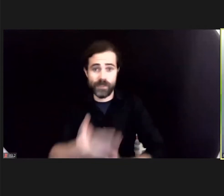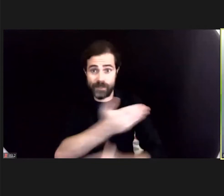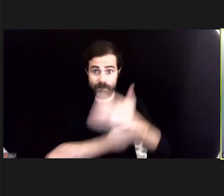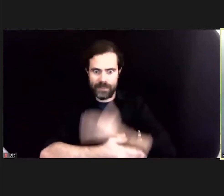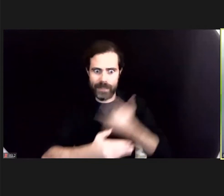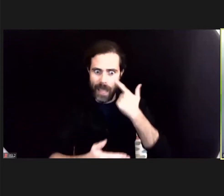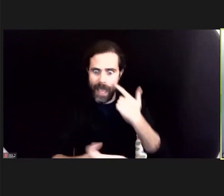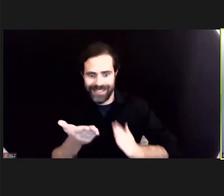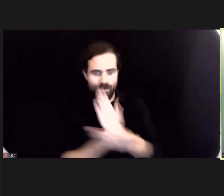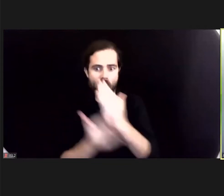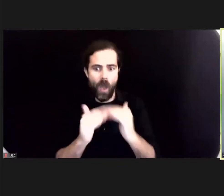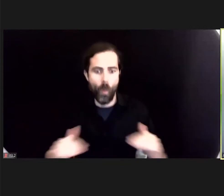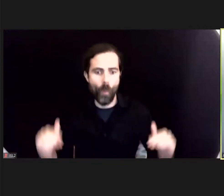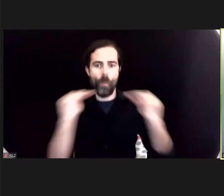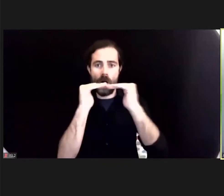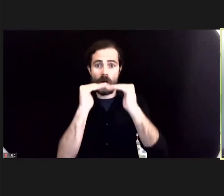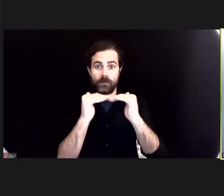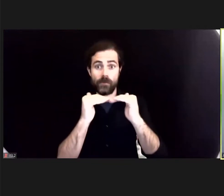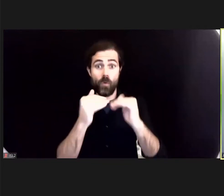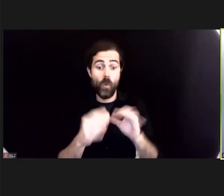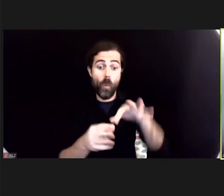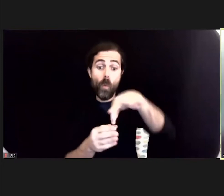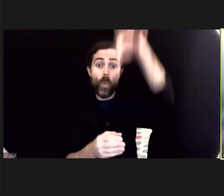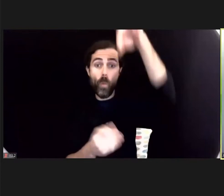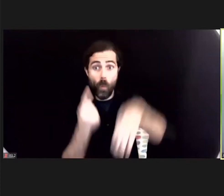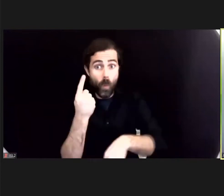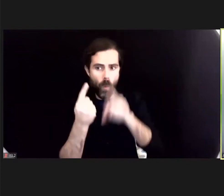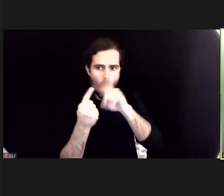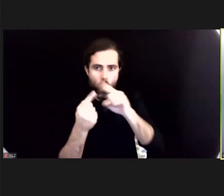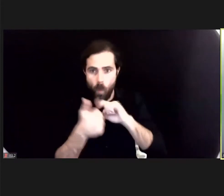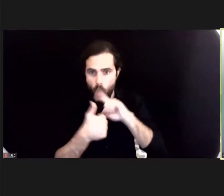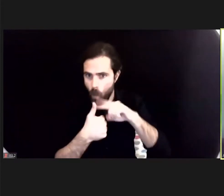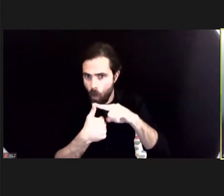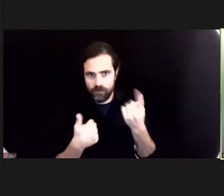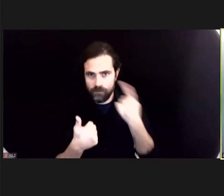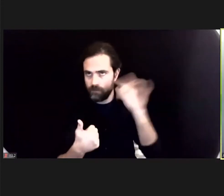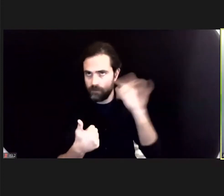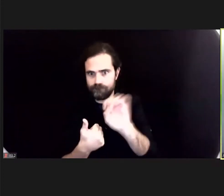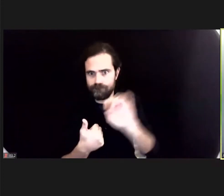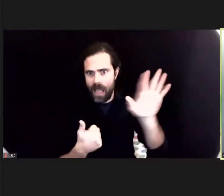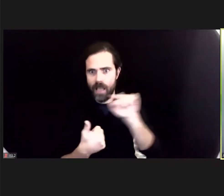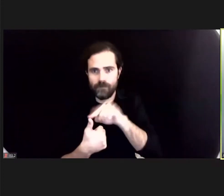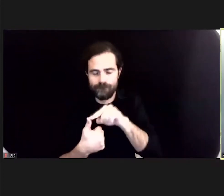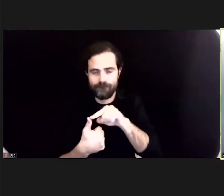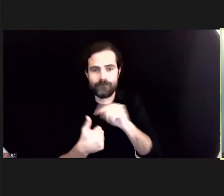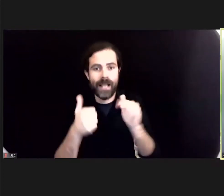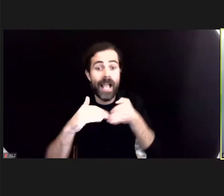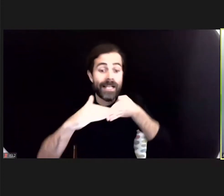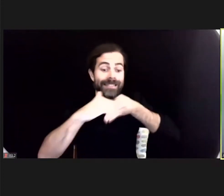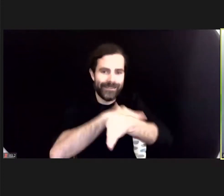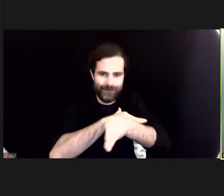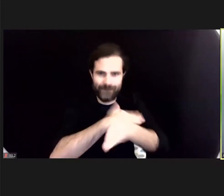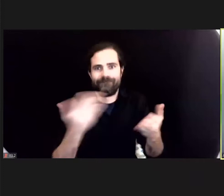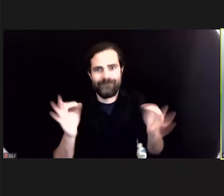is obviously accessibility, which is a precondition to enjoy the rest of rights enshrined in